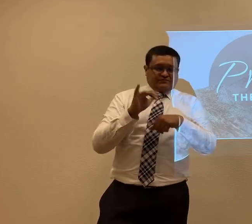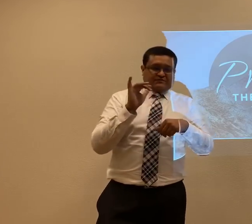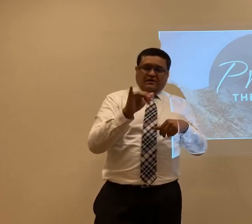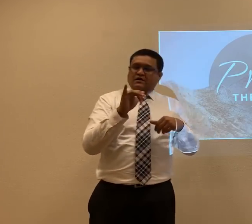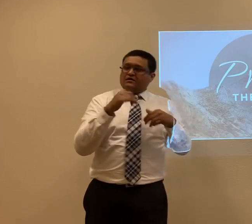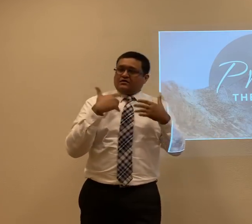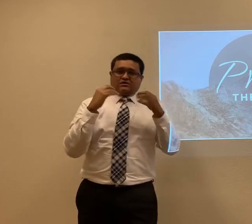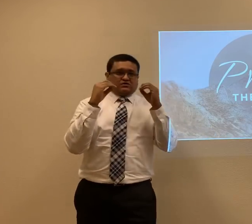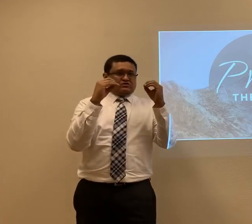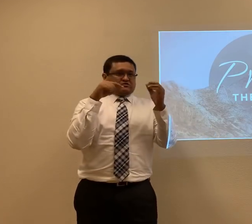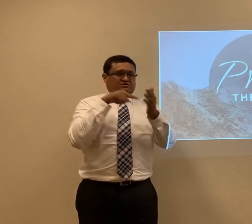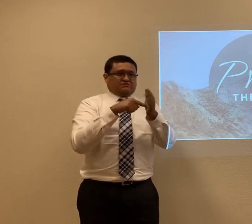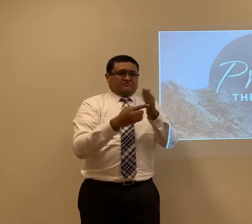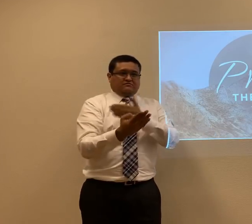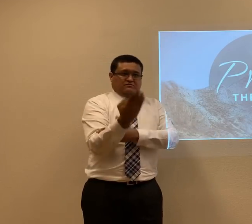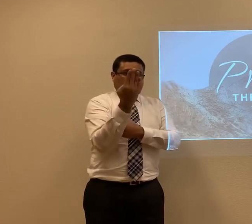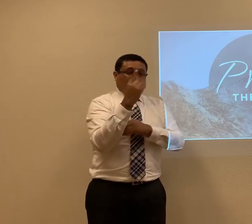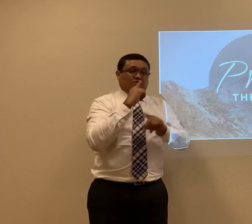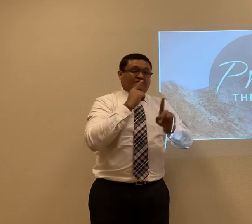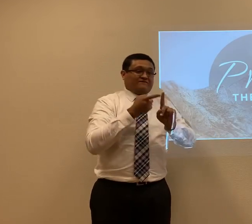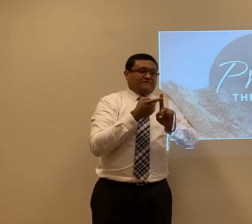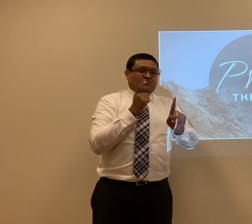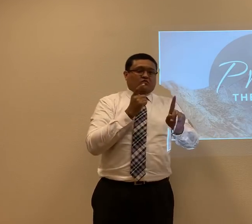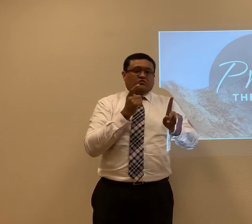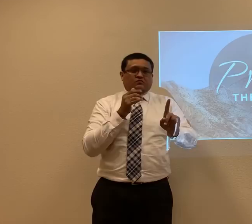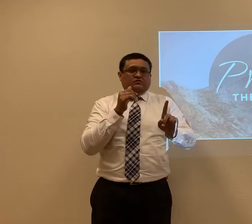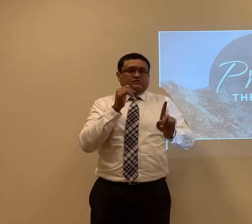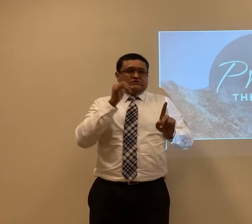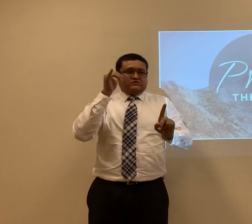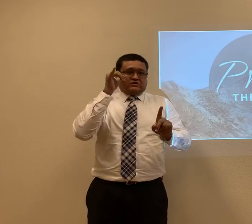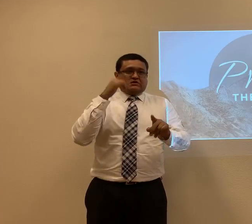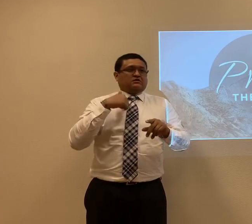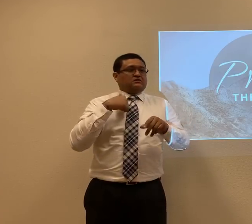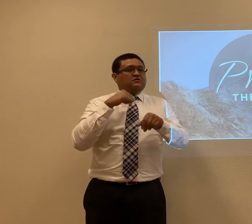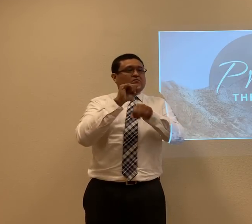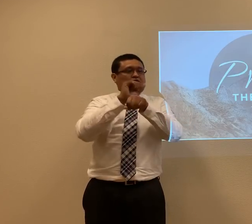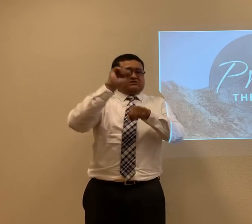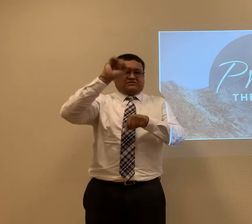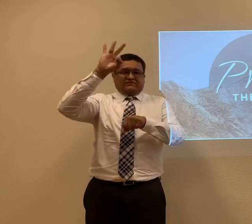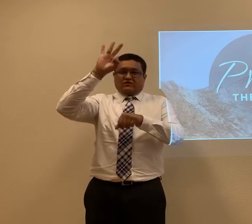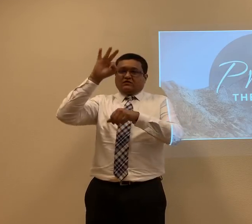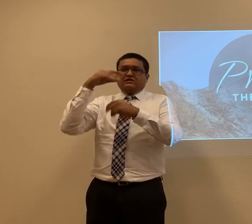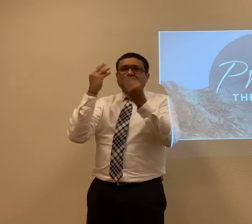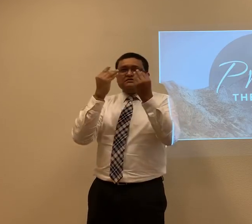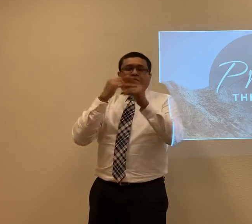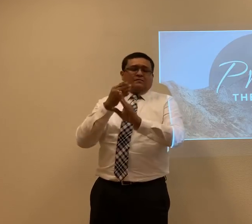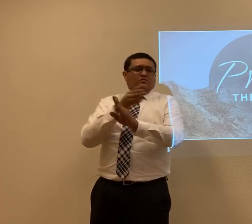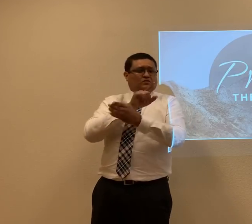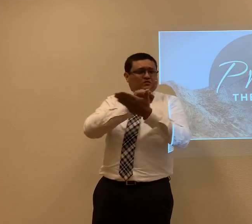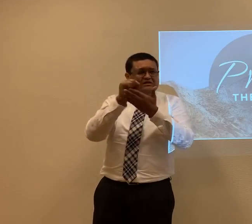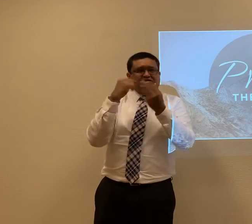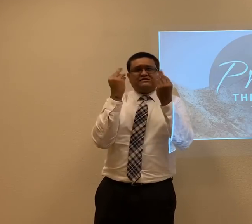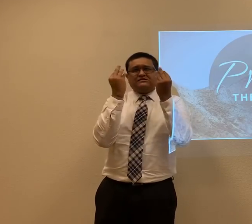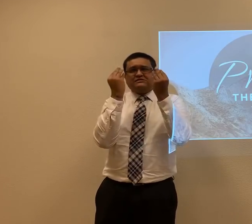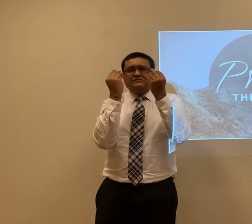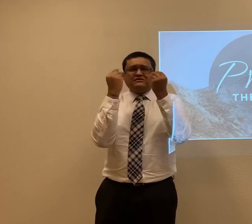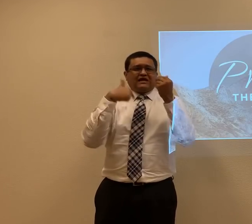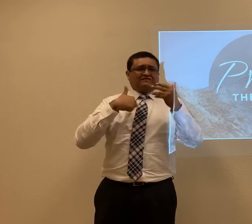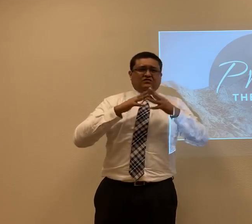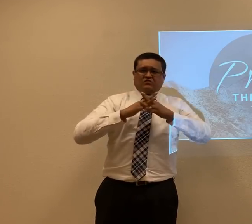thinking about something, and I want to think about what I'm going to teach today. And I was working on it yesterday while I was in San Francisco, and I was thinking